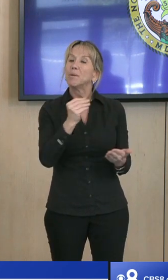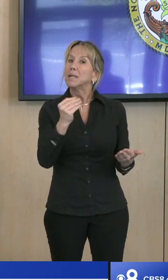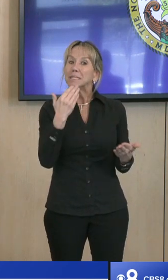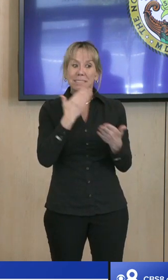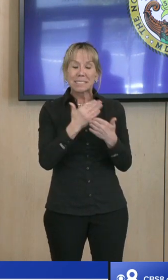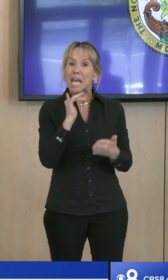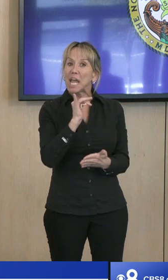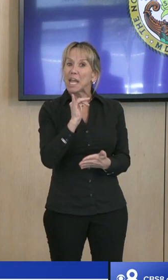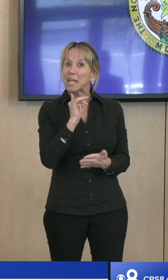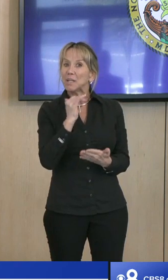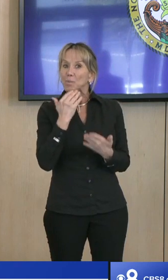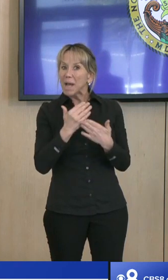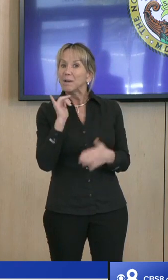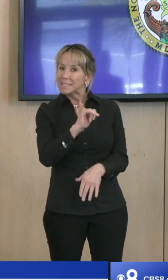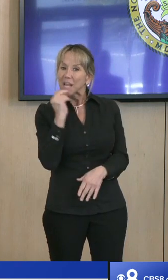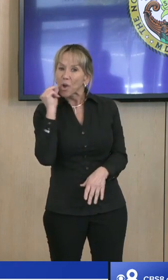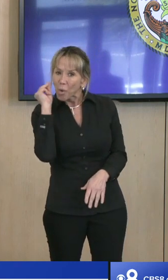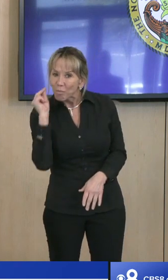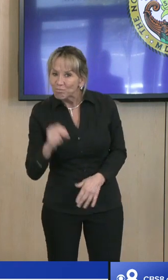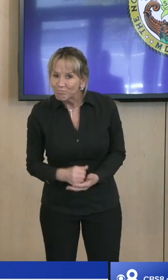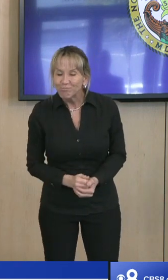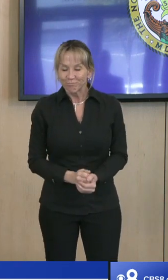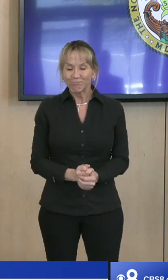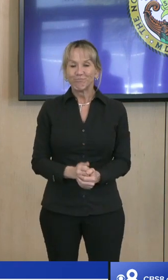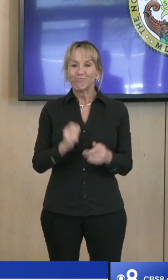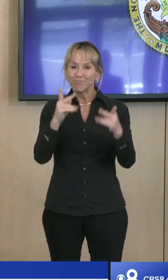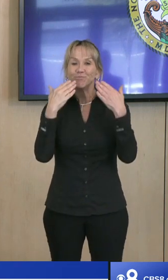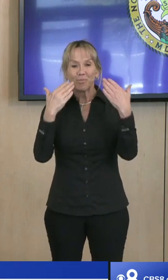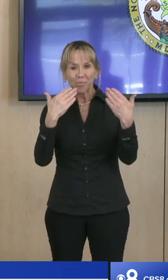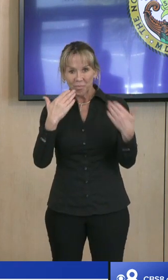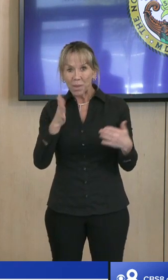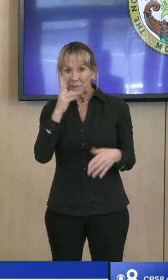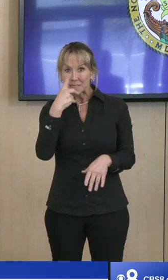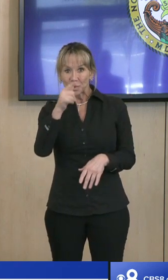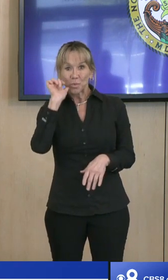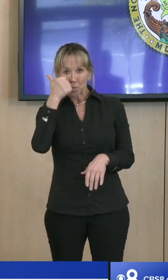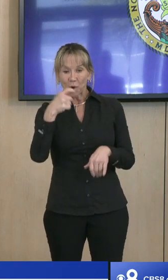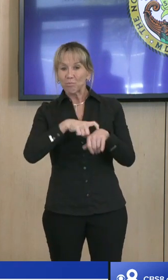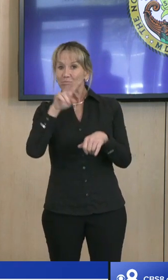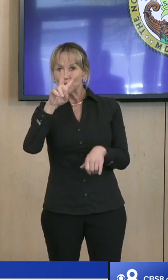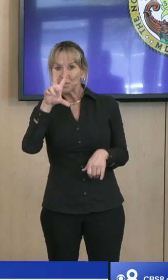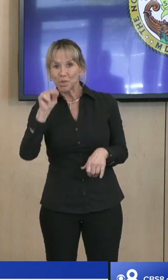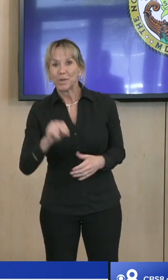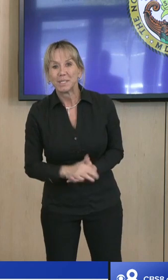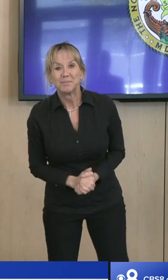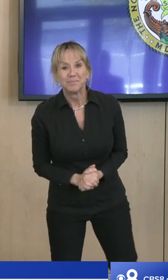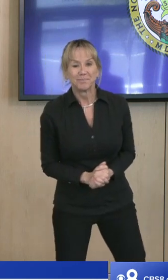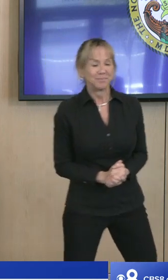well, stay home. Thank you, and we'll see you tomorrow at 2:30.